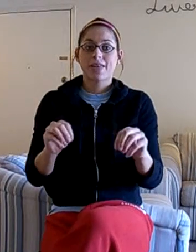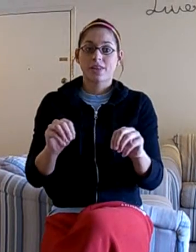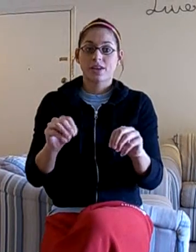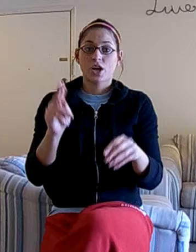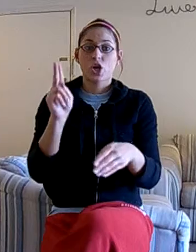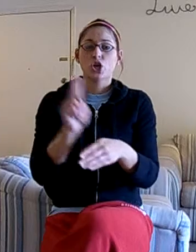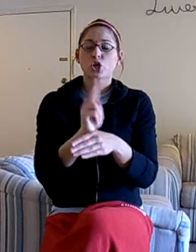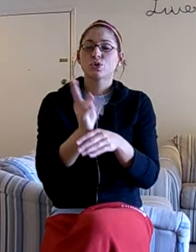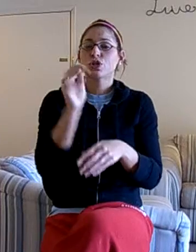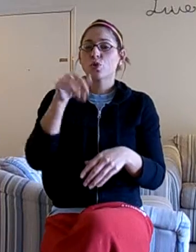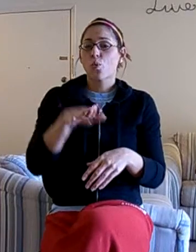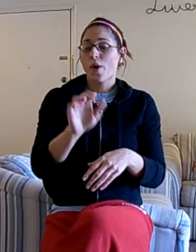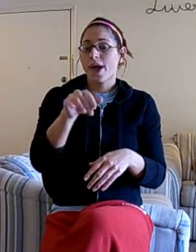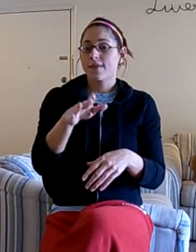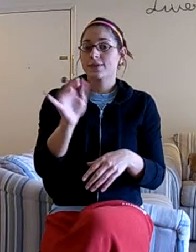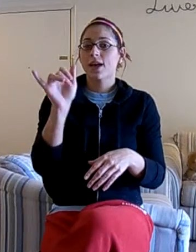that earthquakes